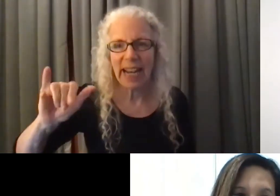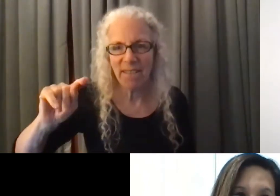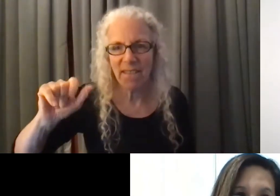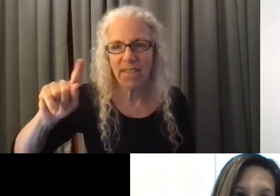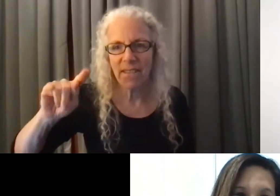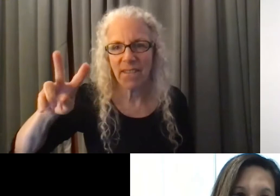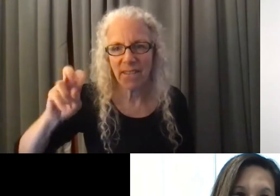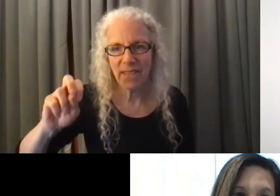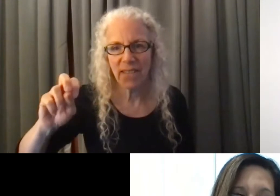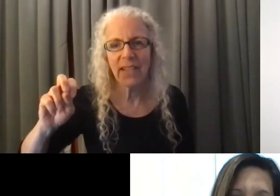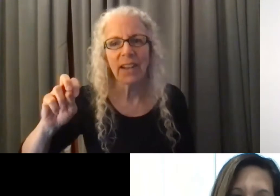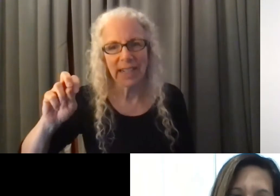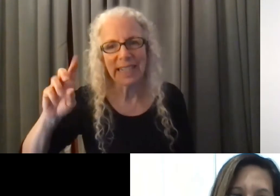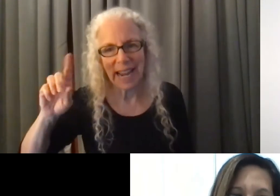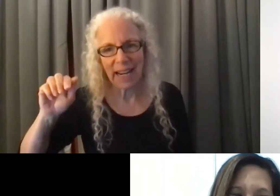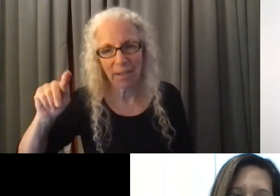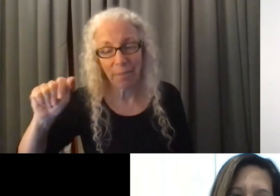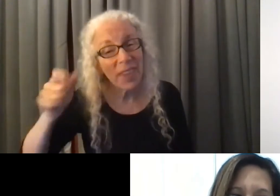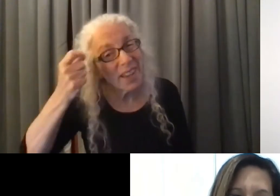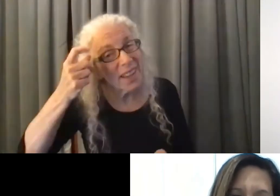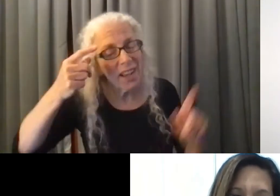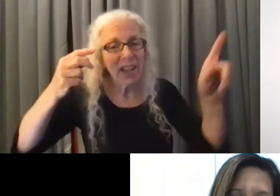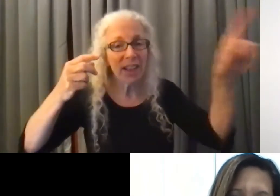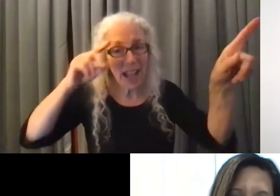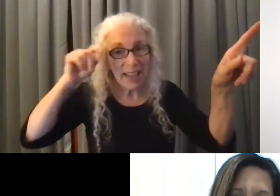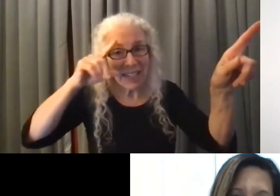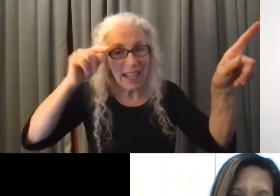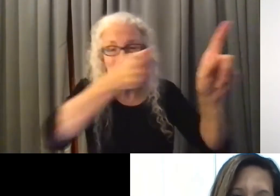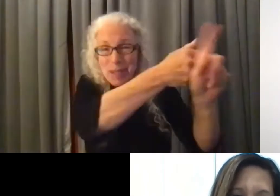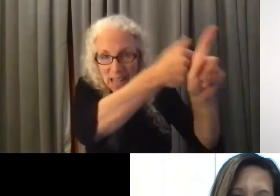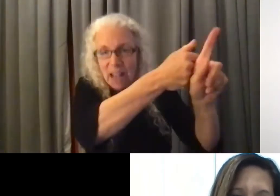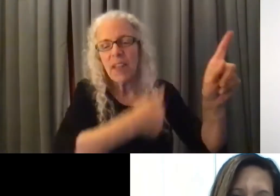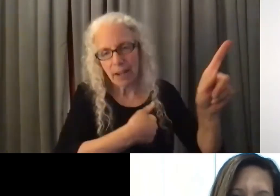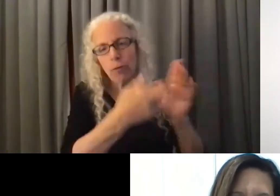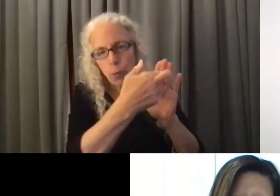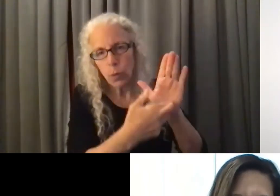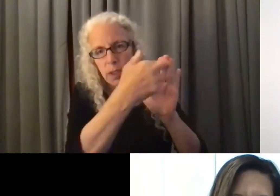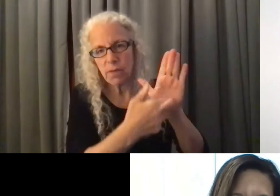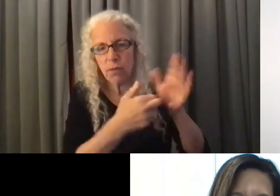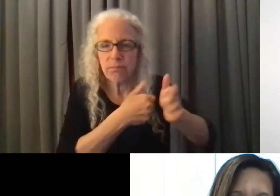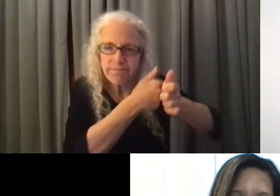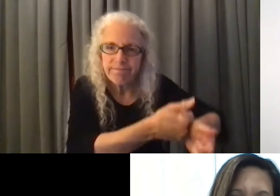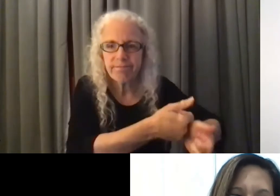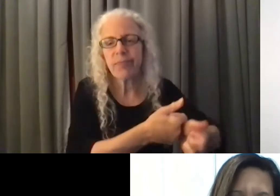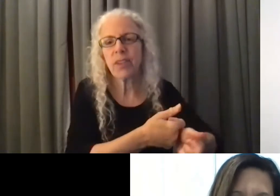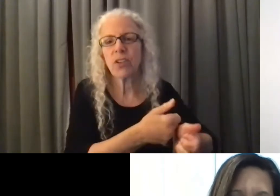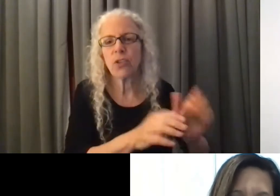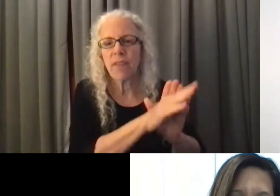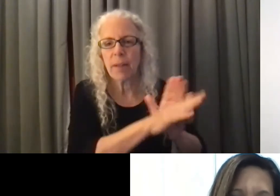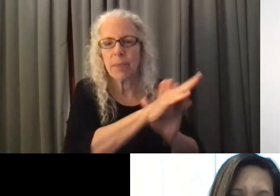Gallaudet had certain protocol to follow as a part of developing the survey. We were unable to include that, but we are